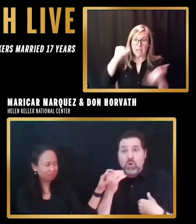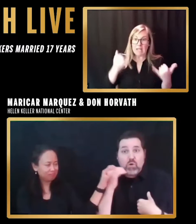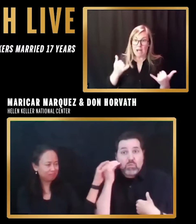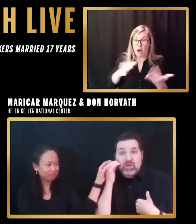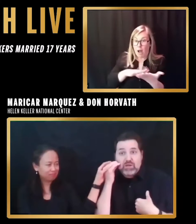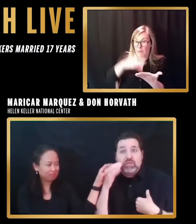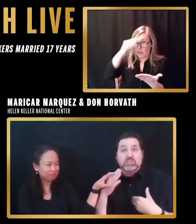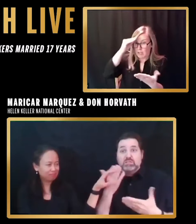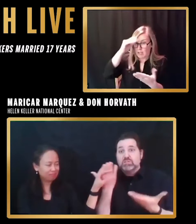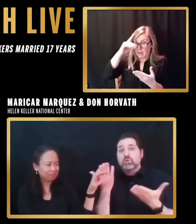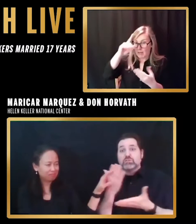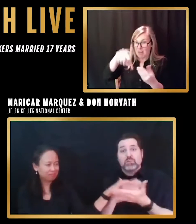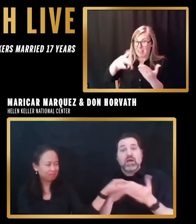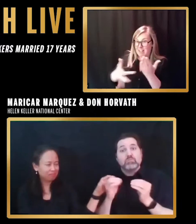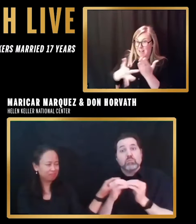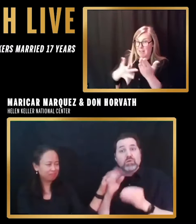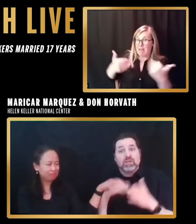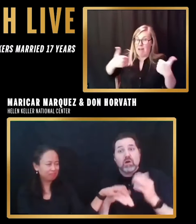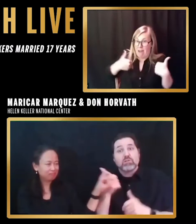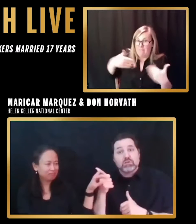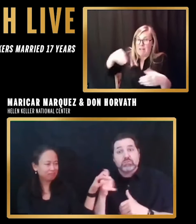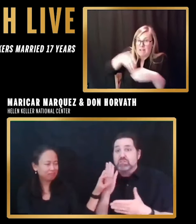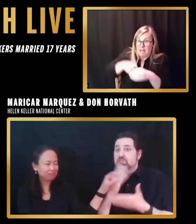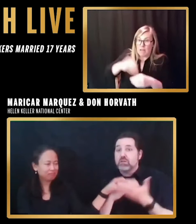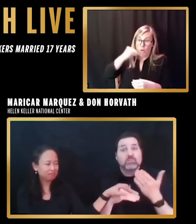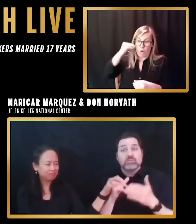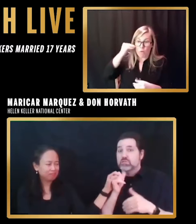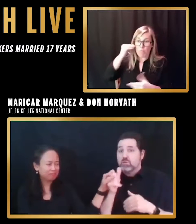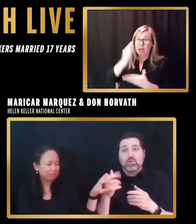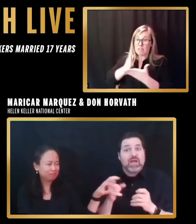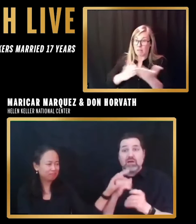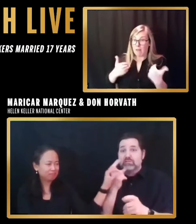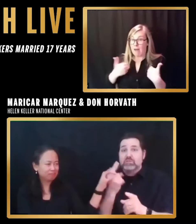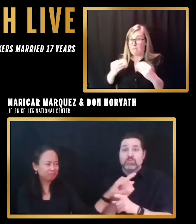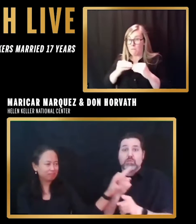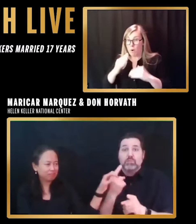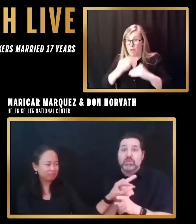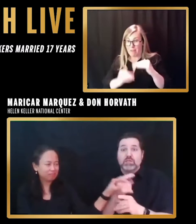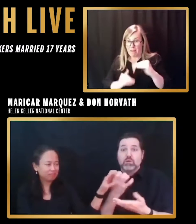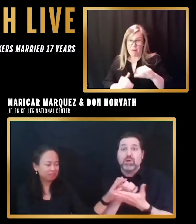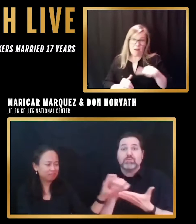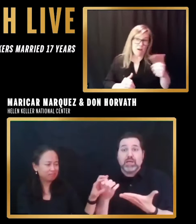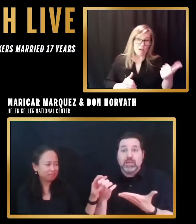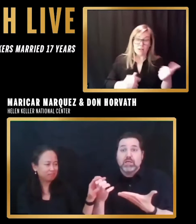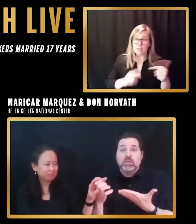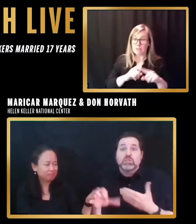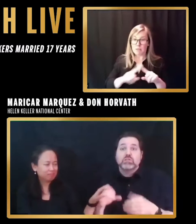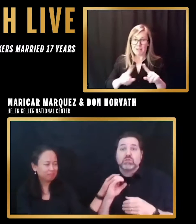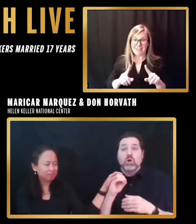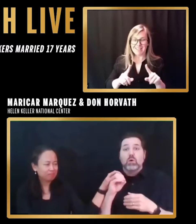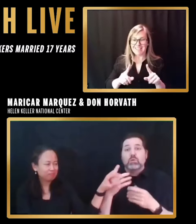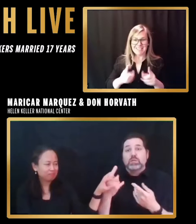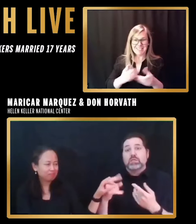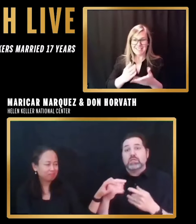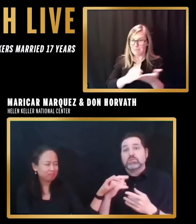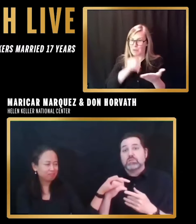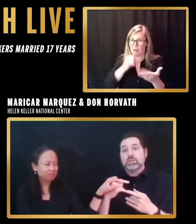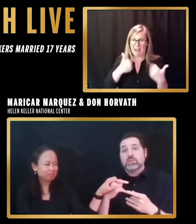at home. You know, some have more than others, but some don't have the appropriate equipment.